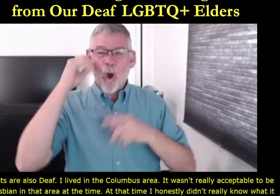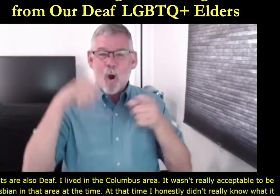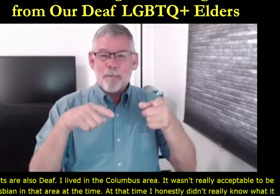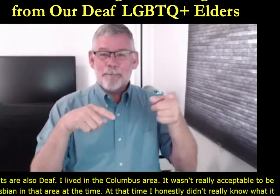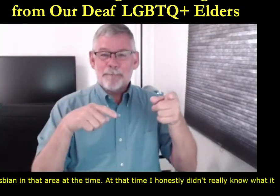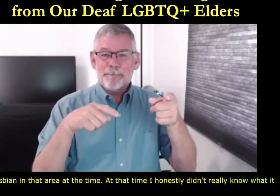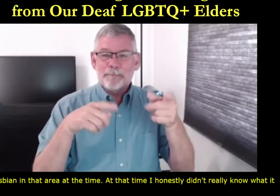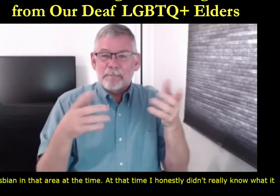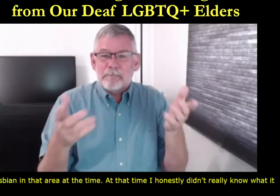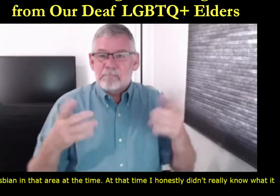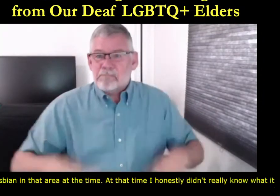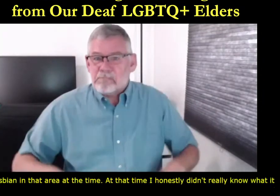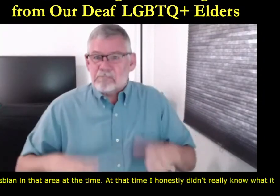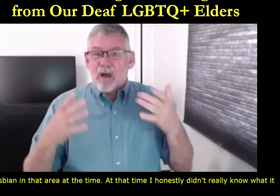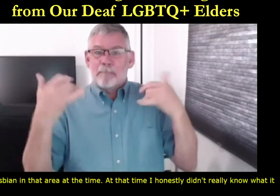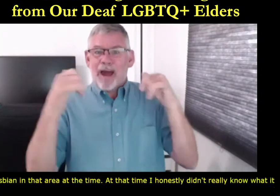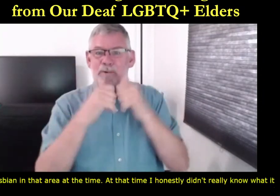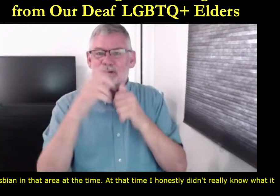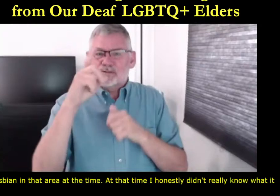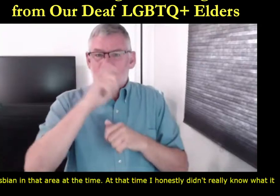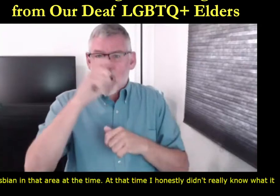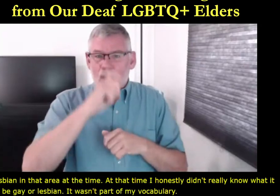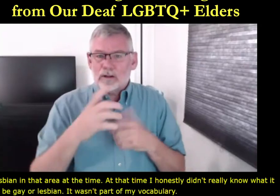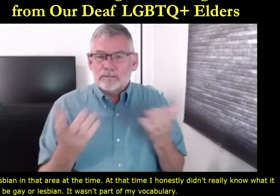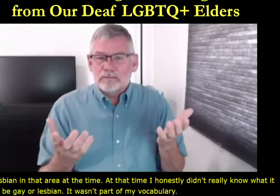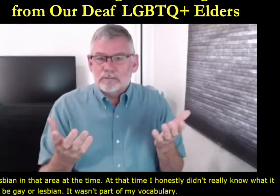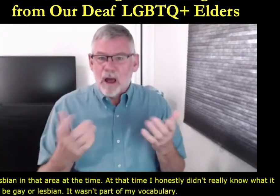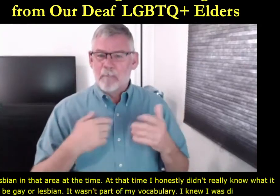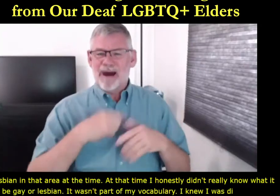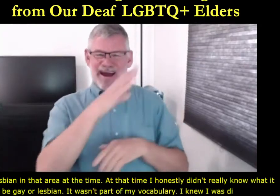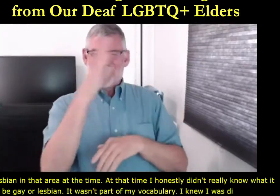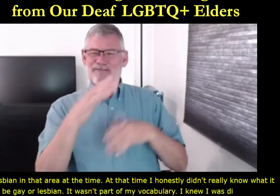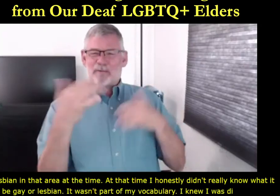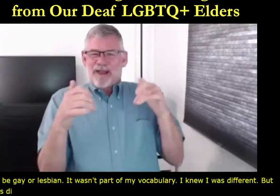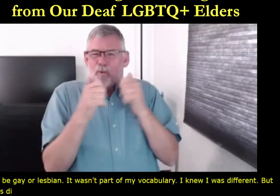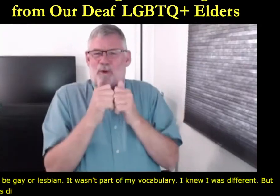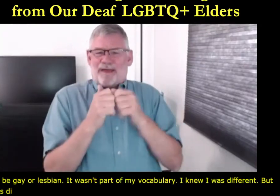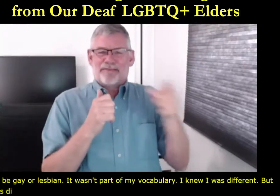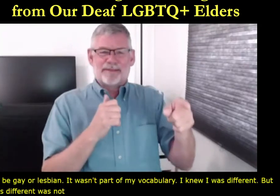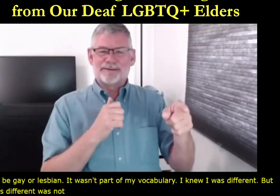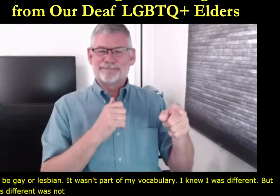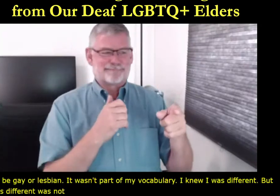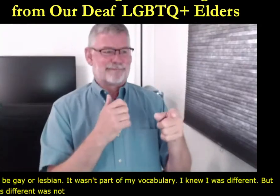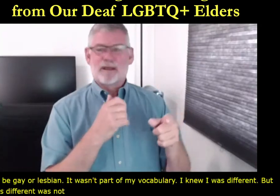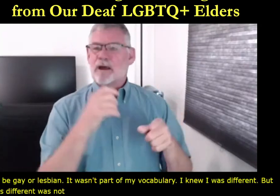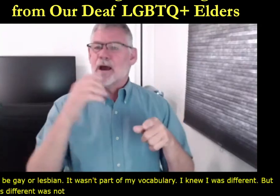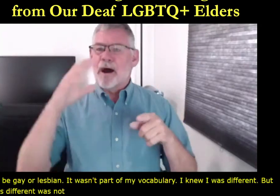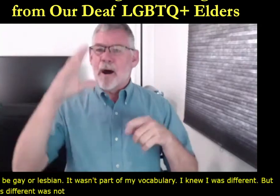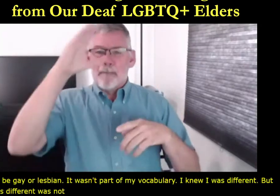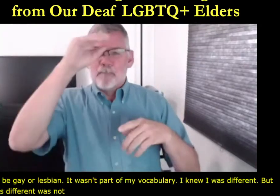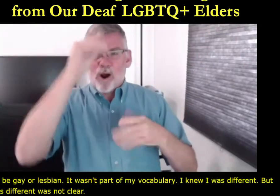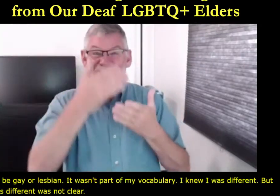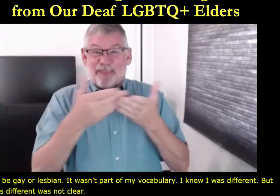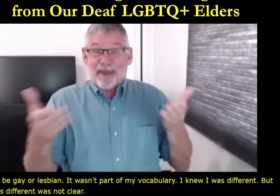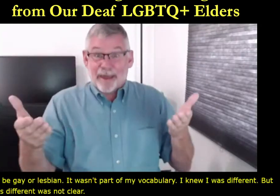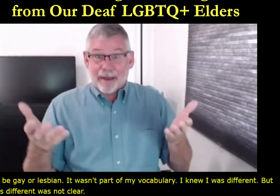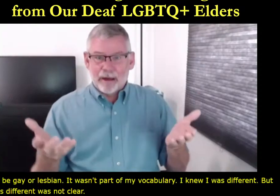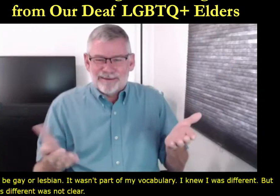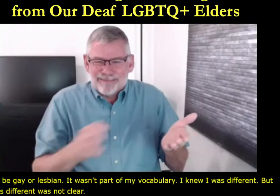dresses when i was at home uh i played with dolls i really wasn't interested in